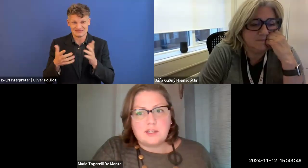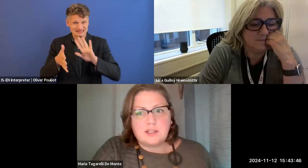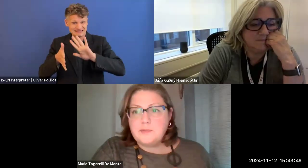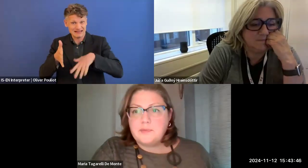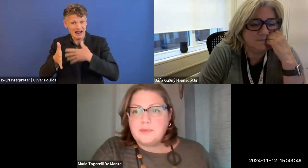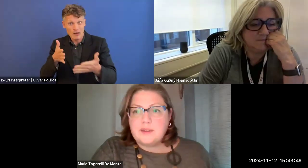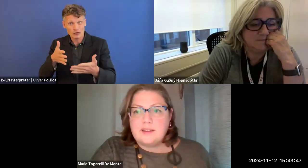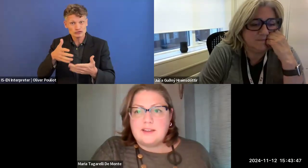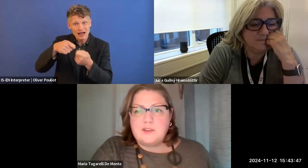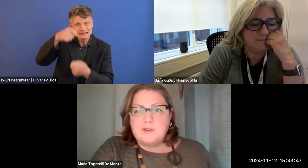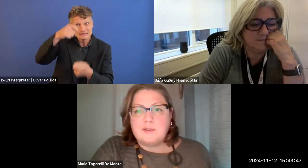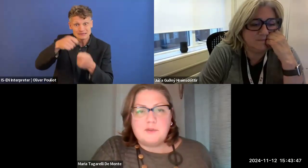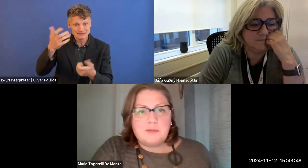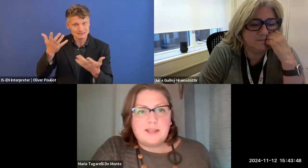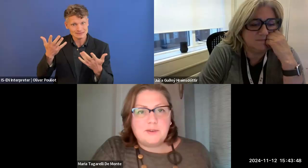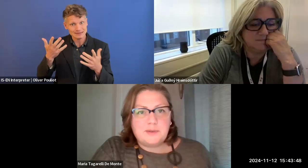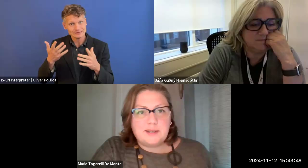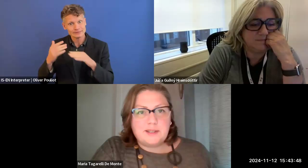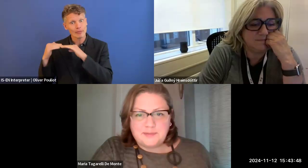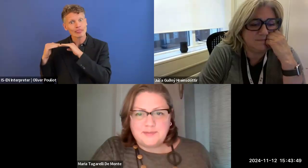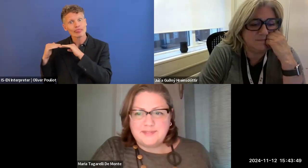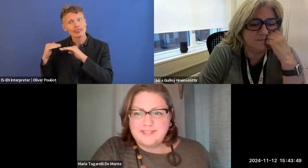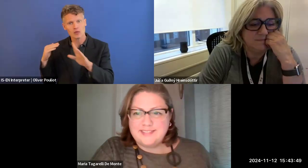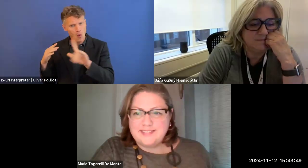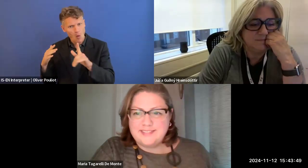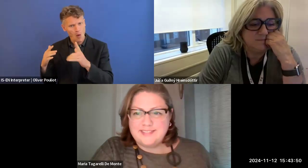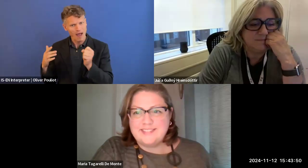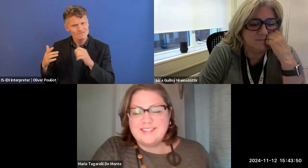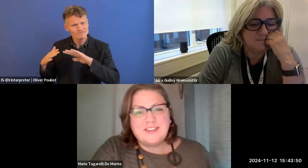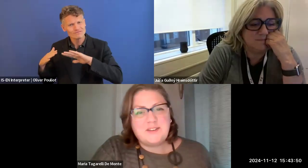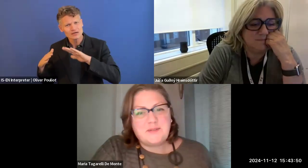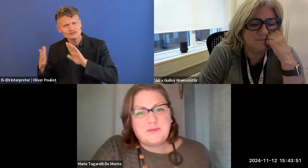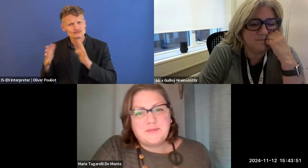changing now. Thank you, Claudia, for being here with us.